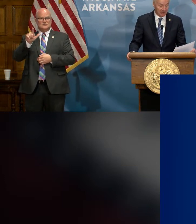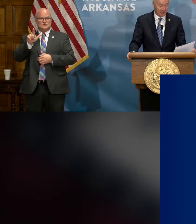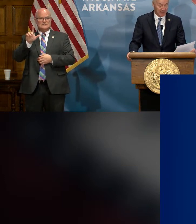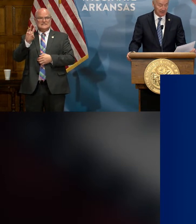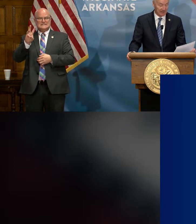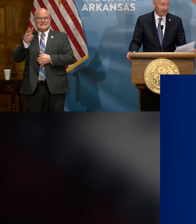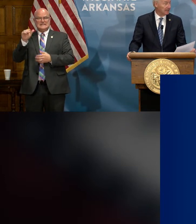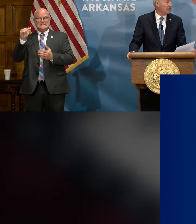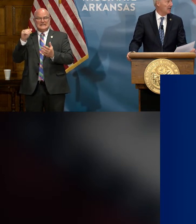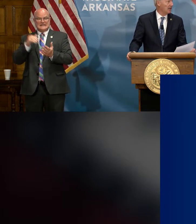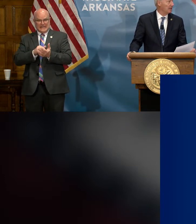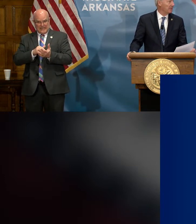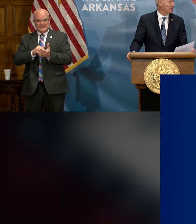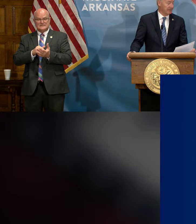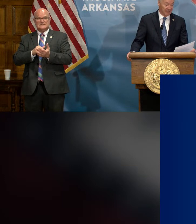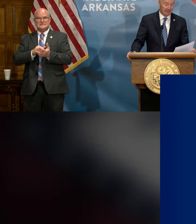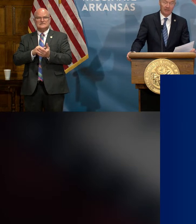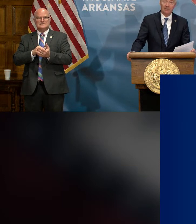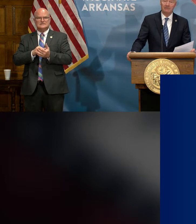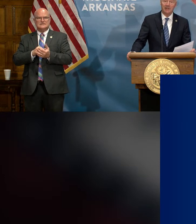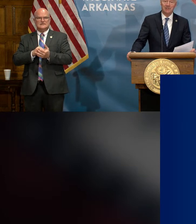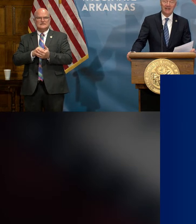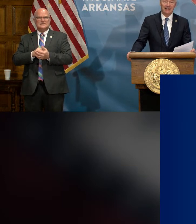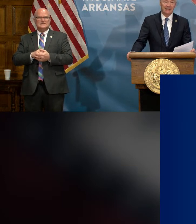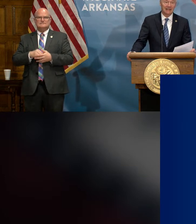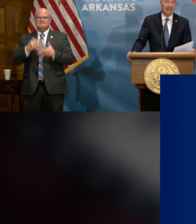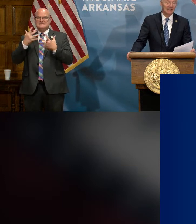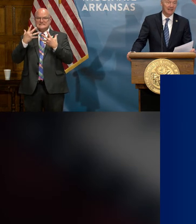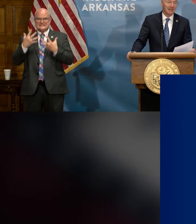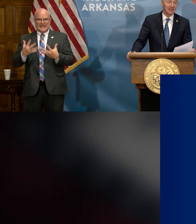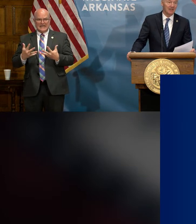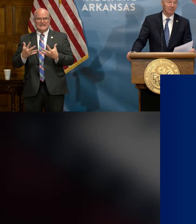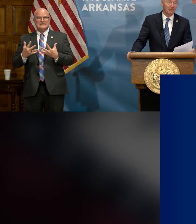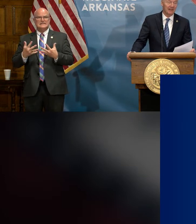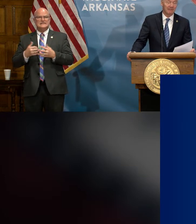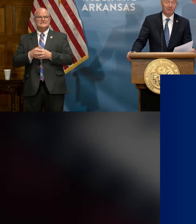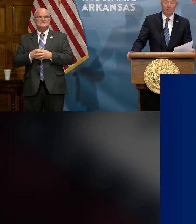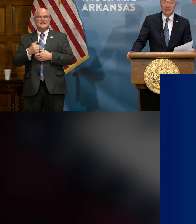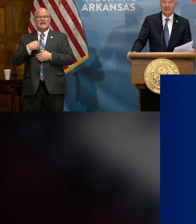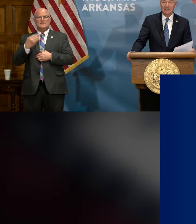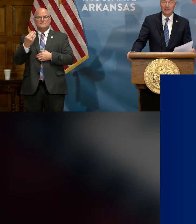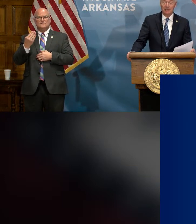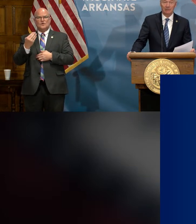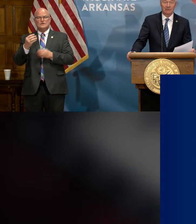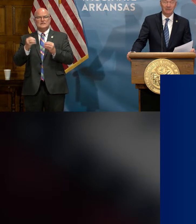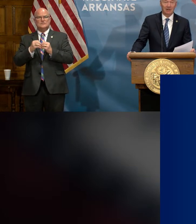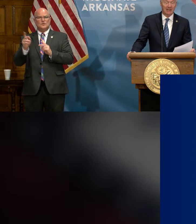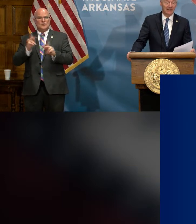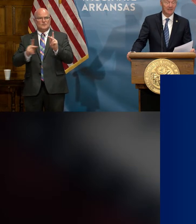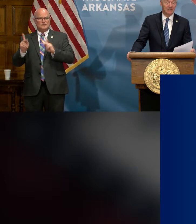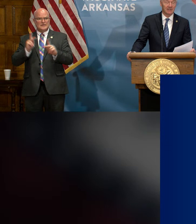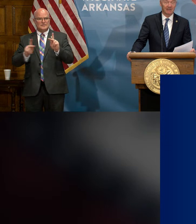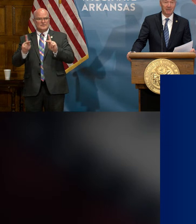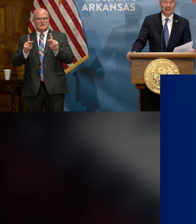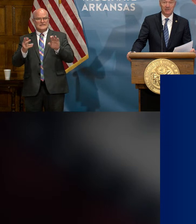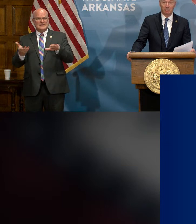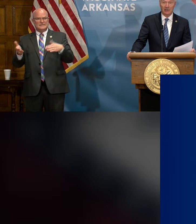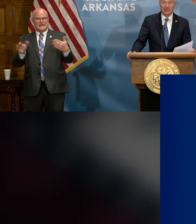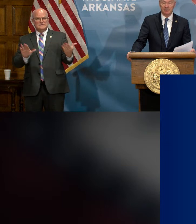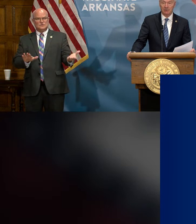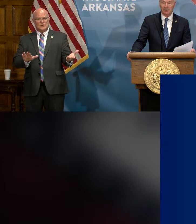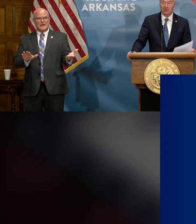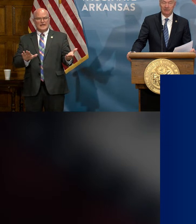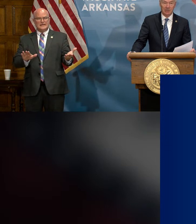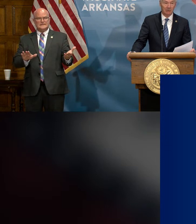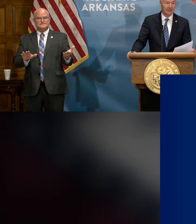Active cases, as said, are up 3,500. Very sadly, we've had 14 additional Arkansans that have passed